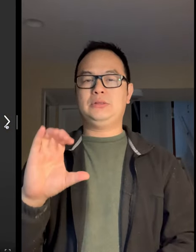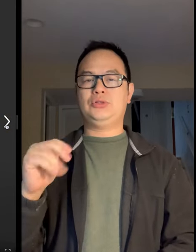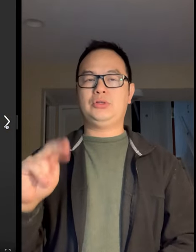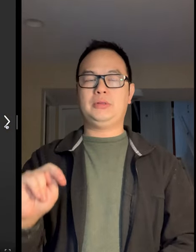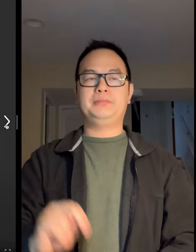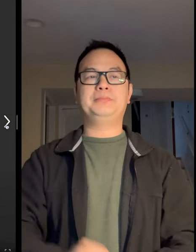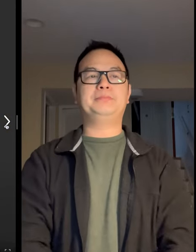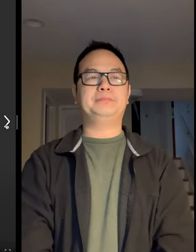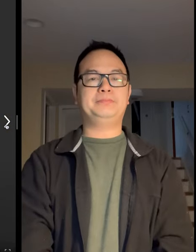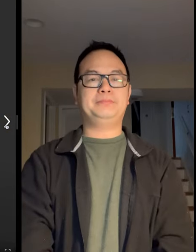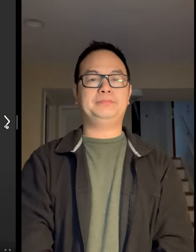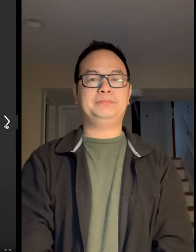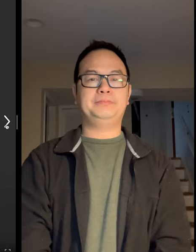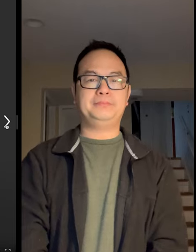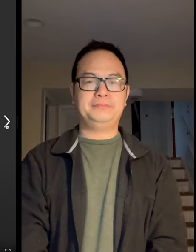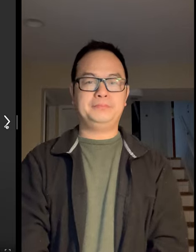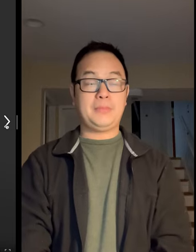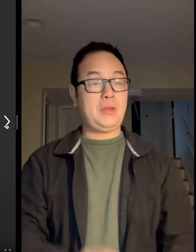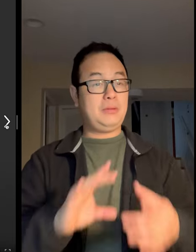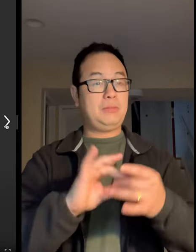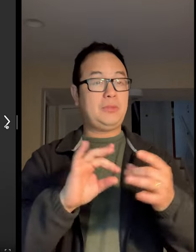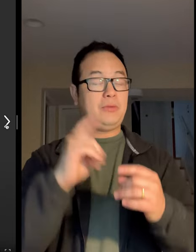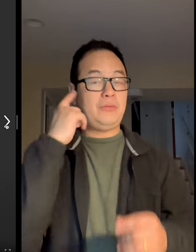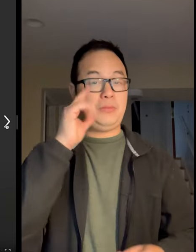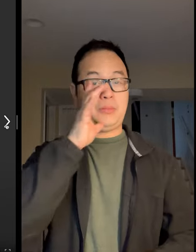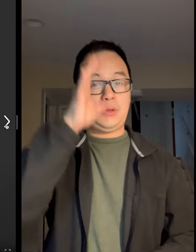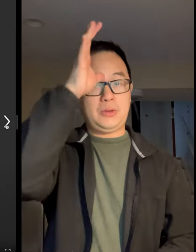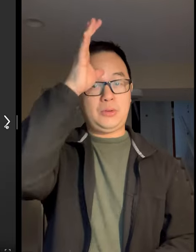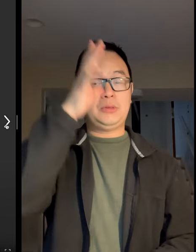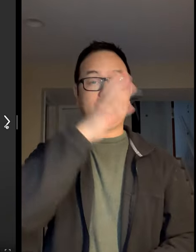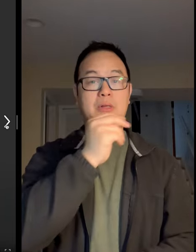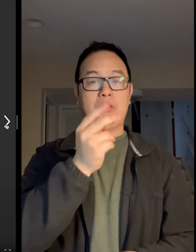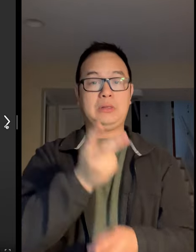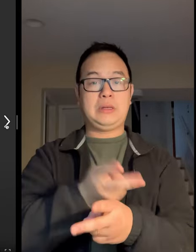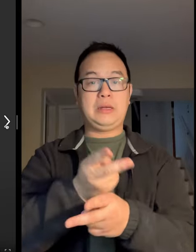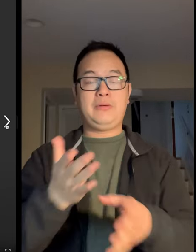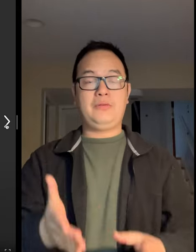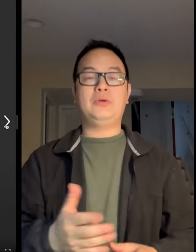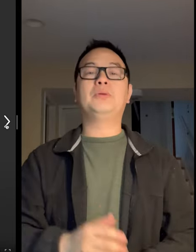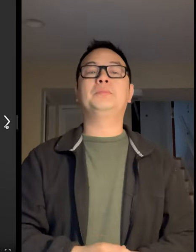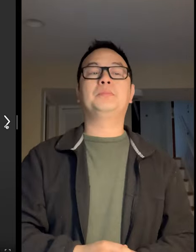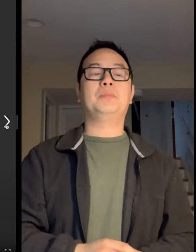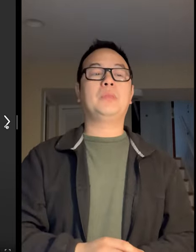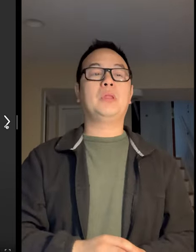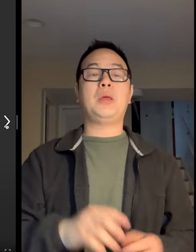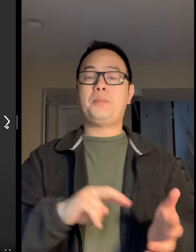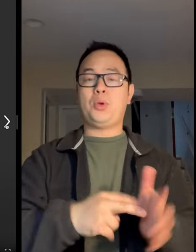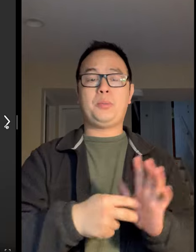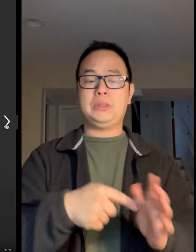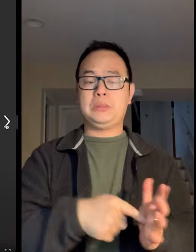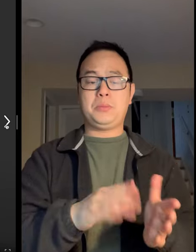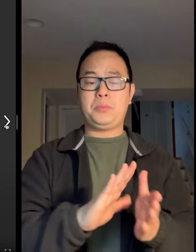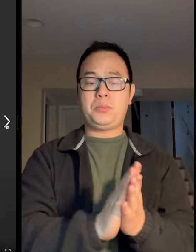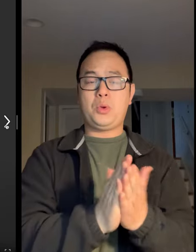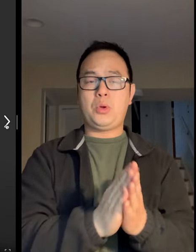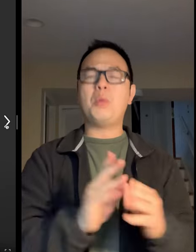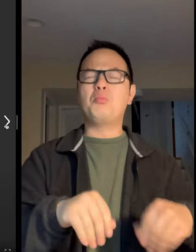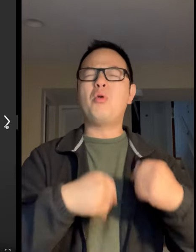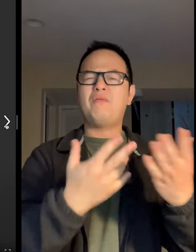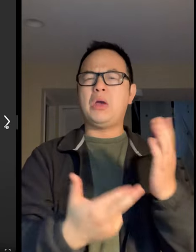Note to parents, caregivers, and all those serving children, the purpose of this book is to provide a resource to help generate